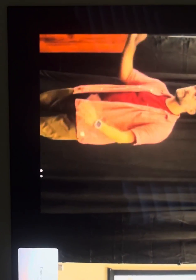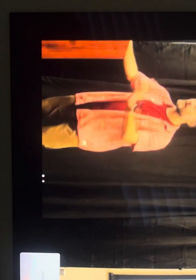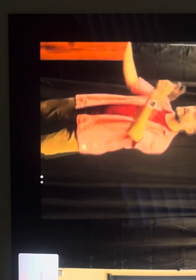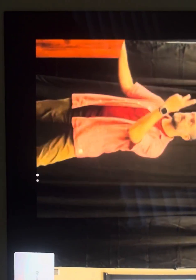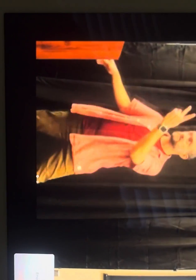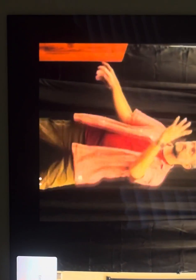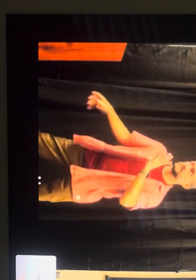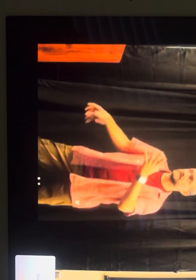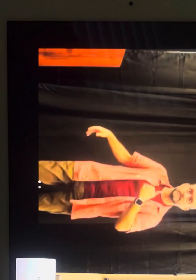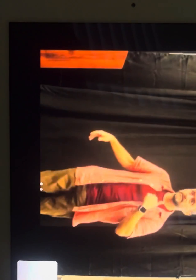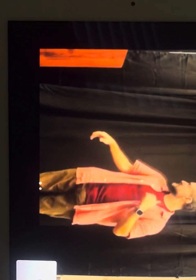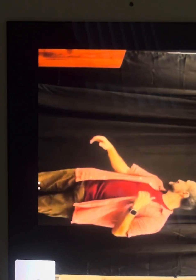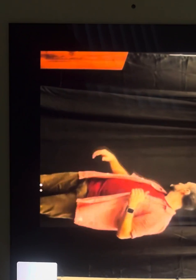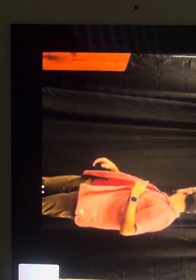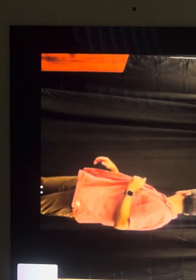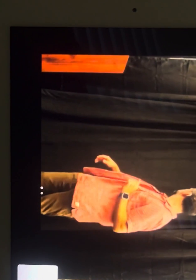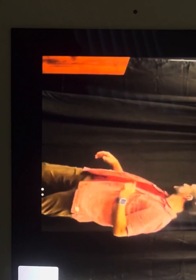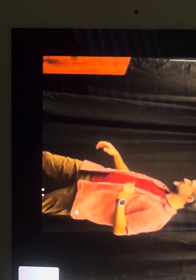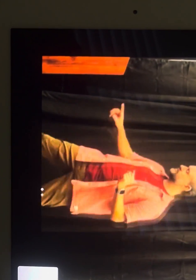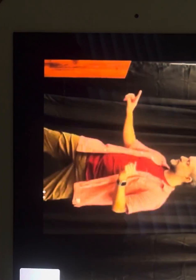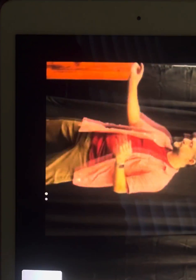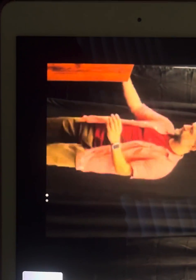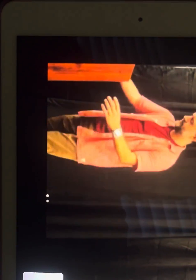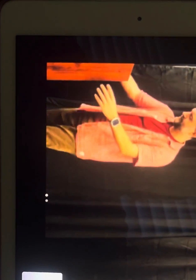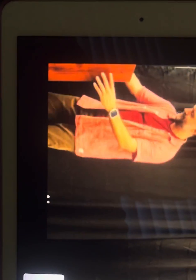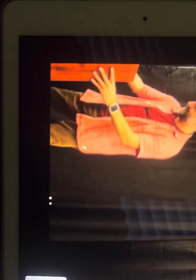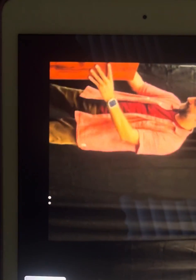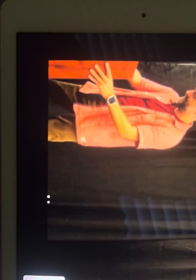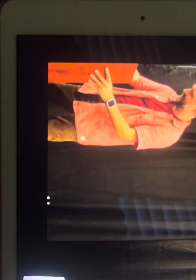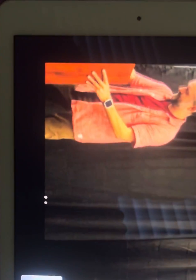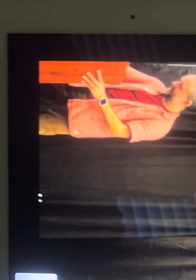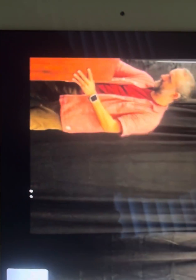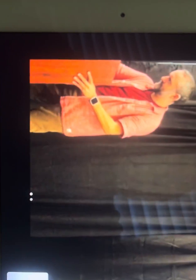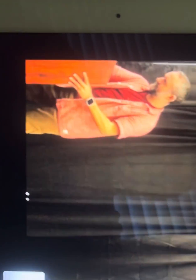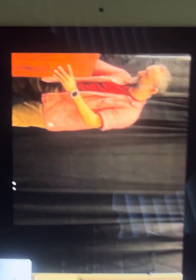Just trying to move the podium. Everyone can see me fine? Hold on, just a moment.